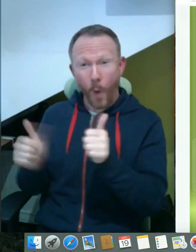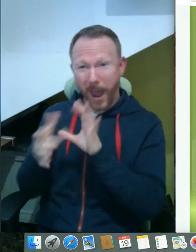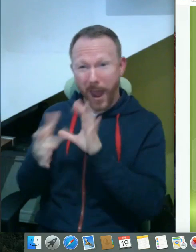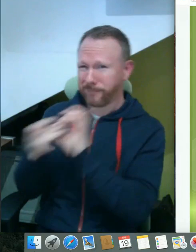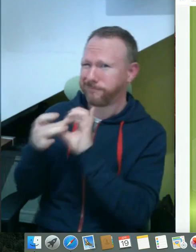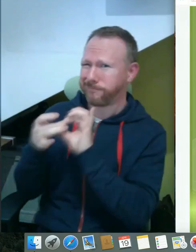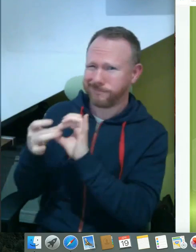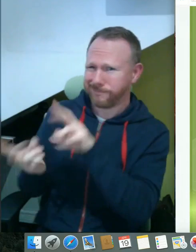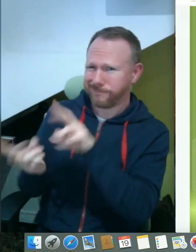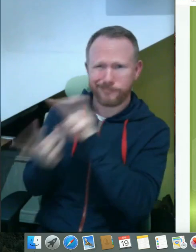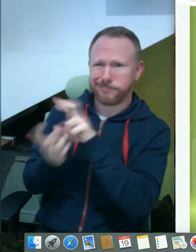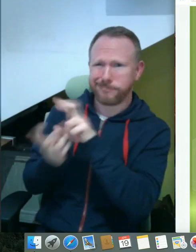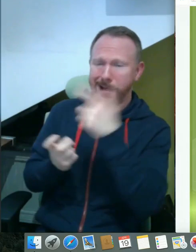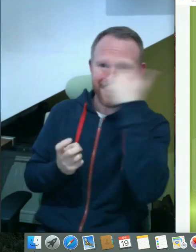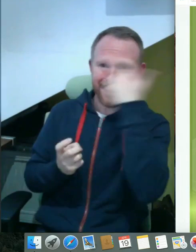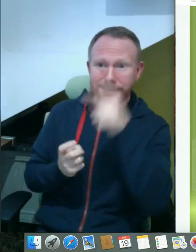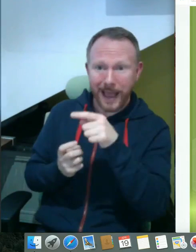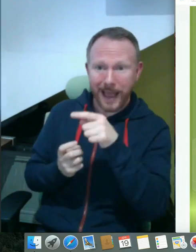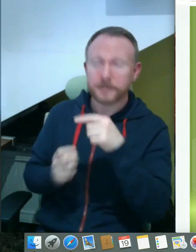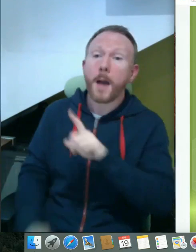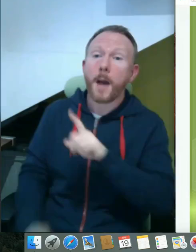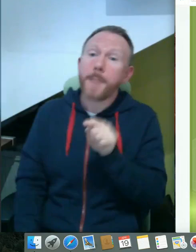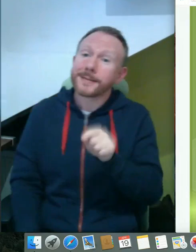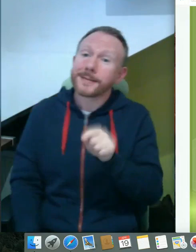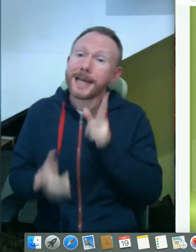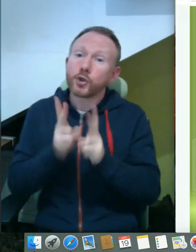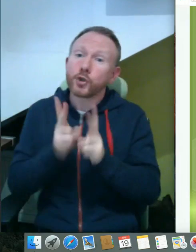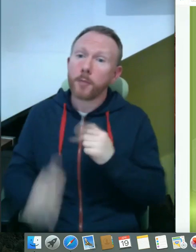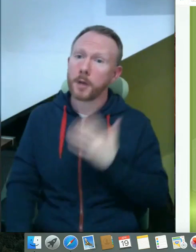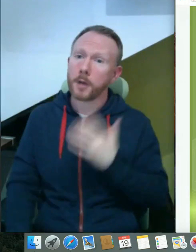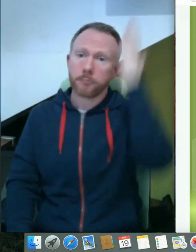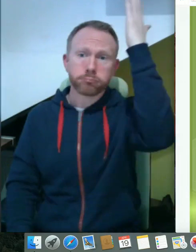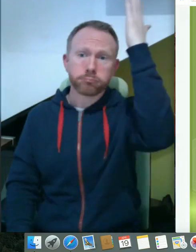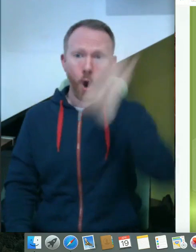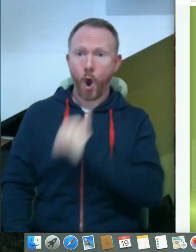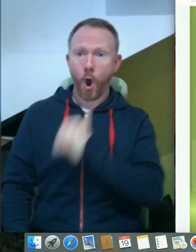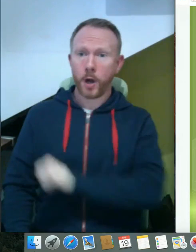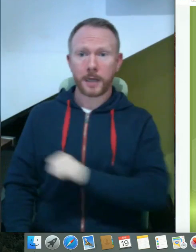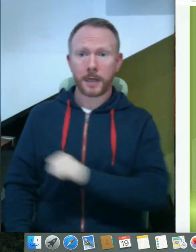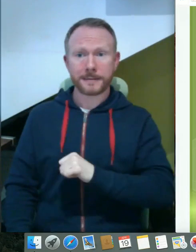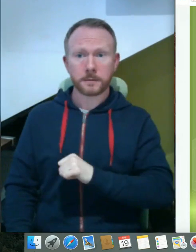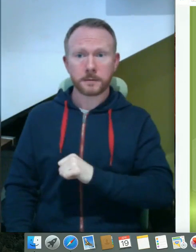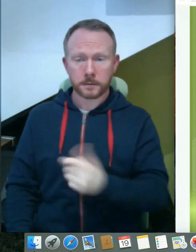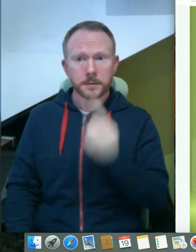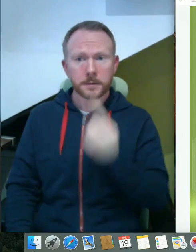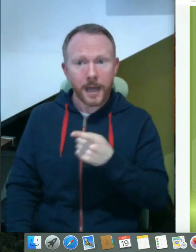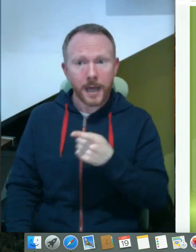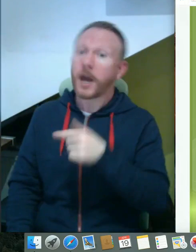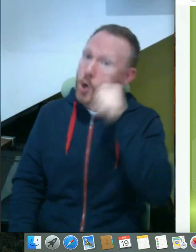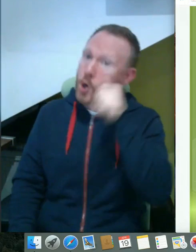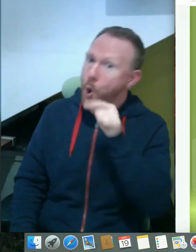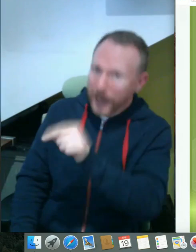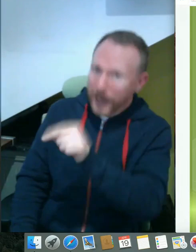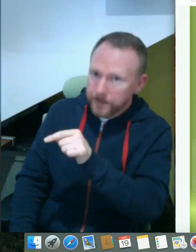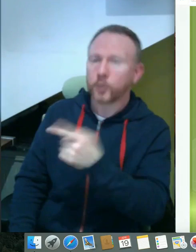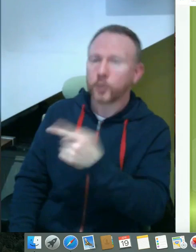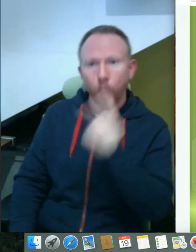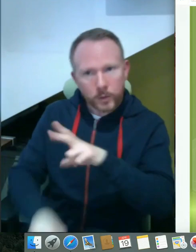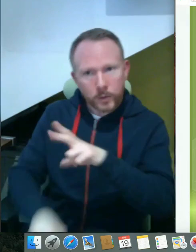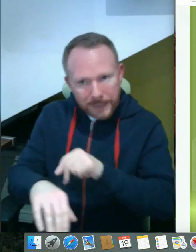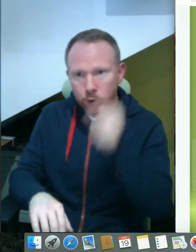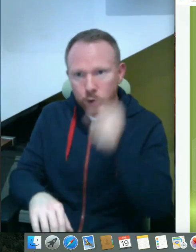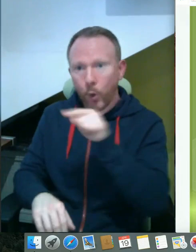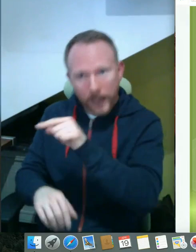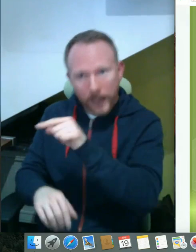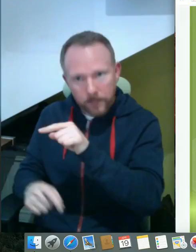interpreter was very open with the fact that they had such prior knowledge of the deaf person and